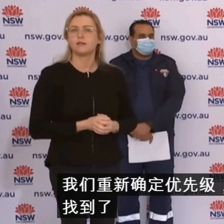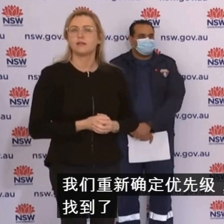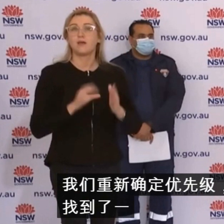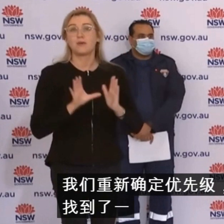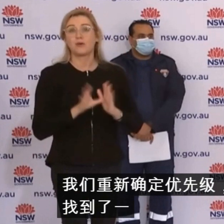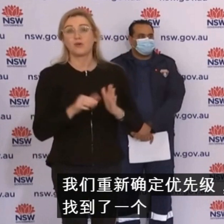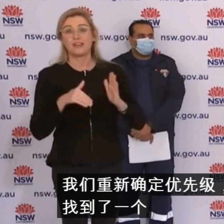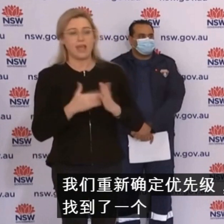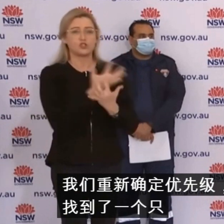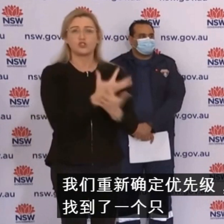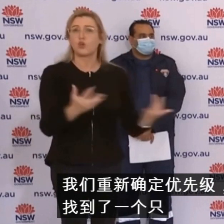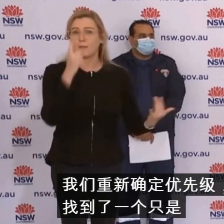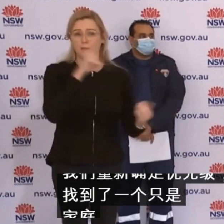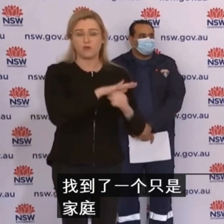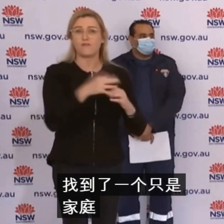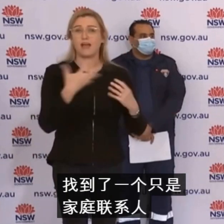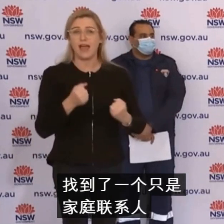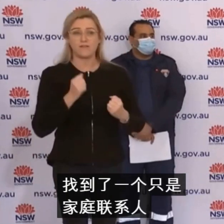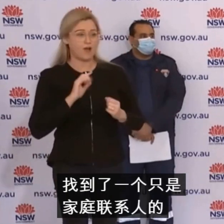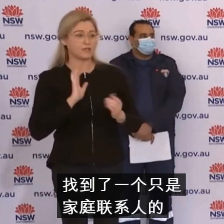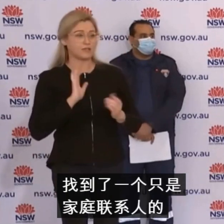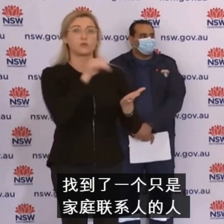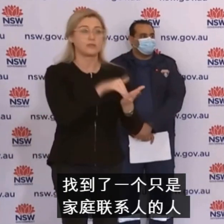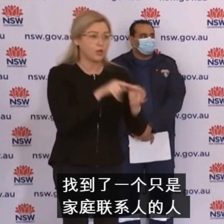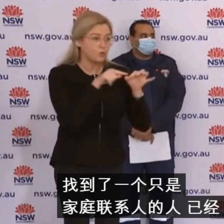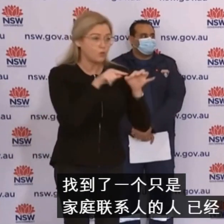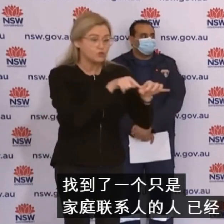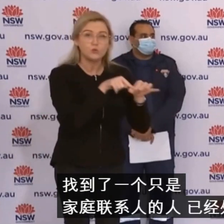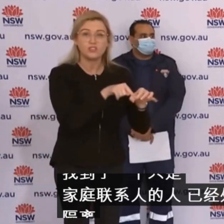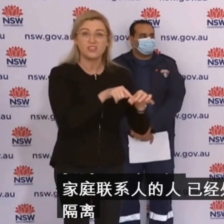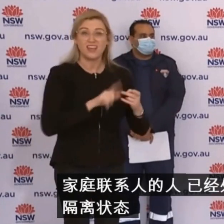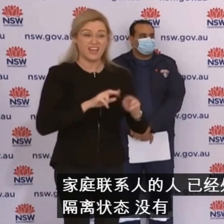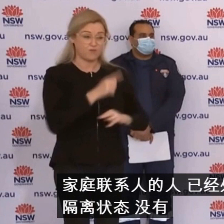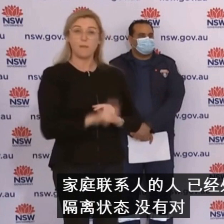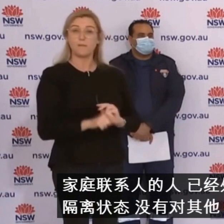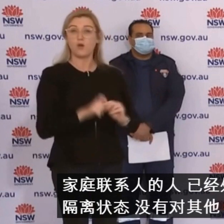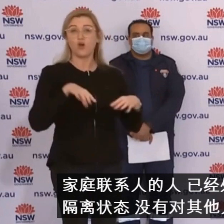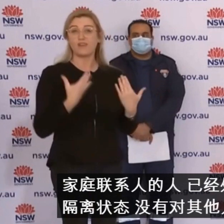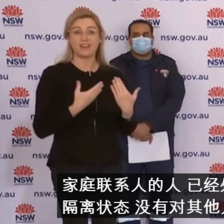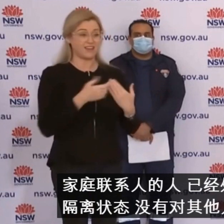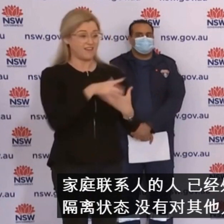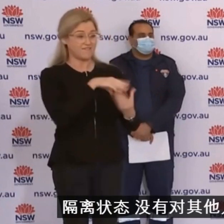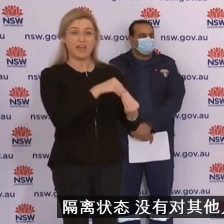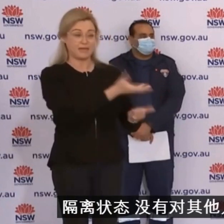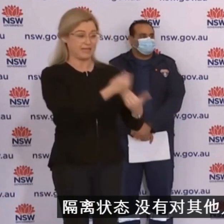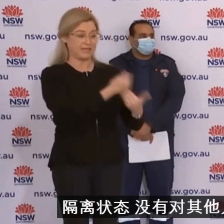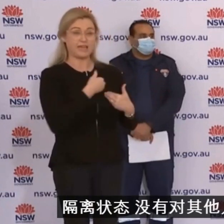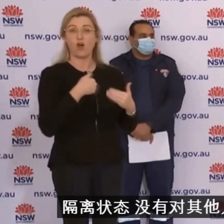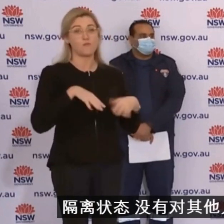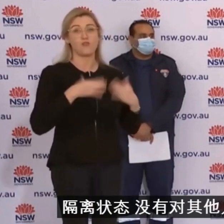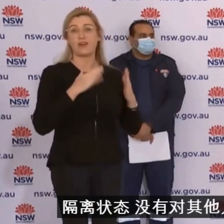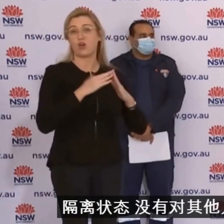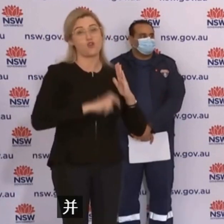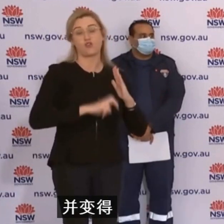to a person who is a household contact, who's already been in isolation, who hasn't posed a risk to anyone else that's